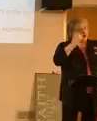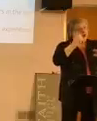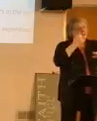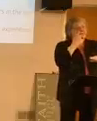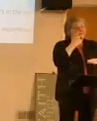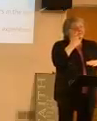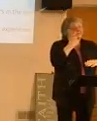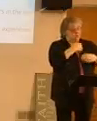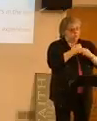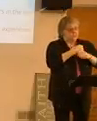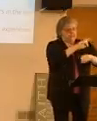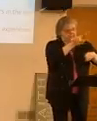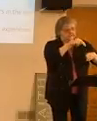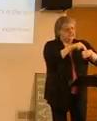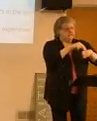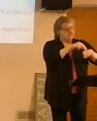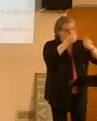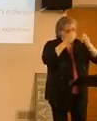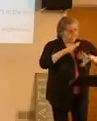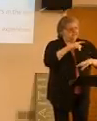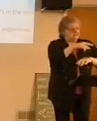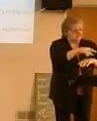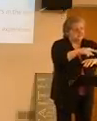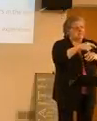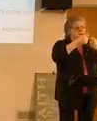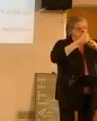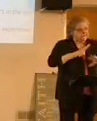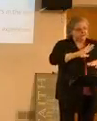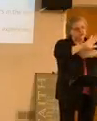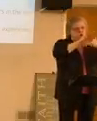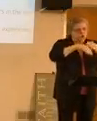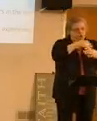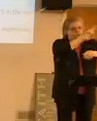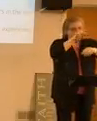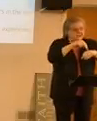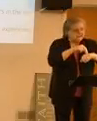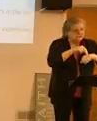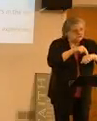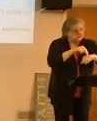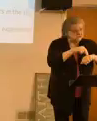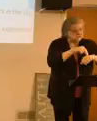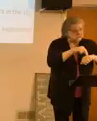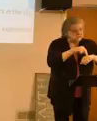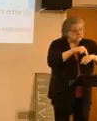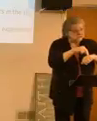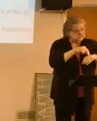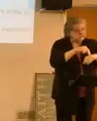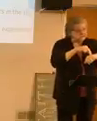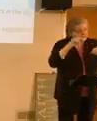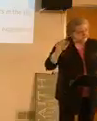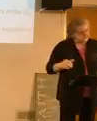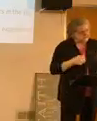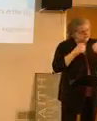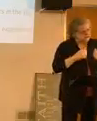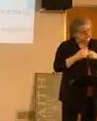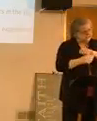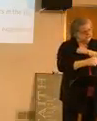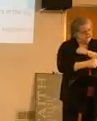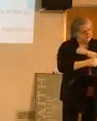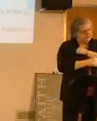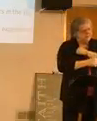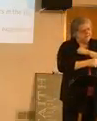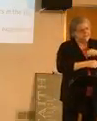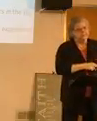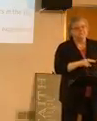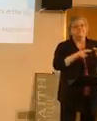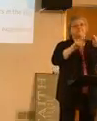create a nation and bless him and be a blessing to all the nations. And he challenged Abraham to look